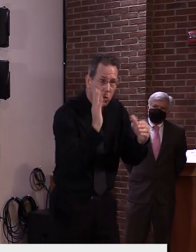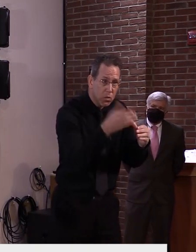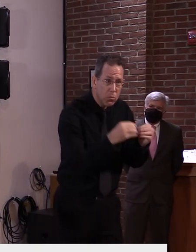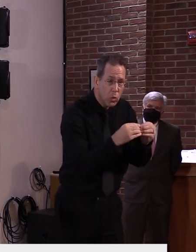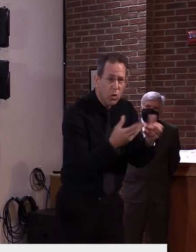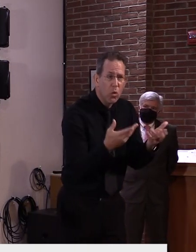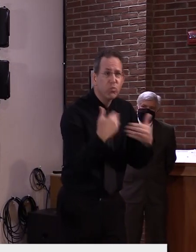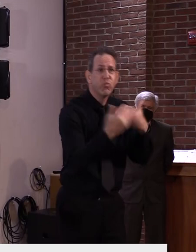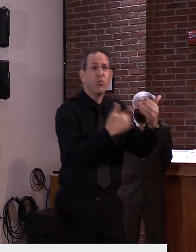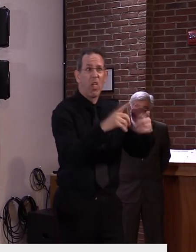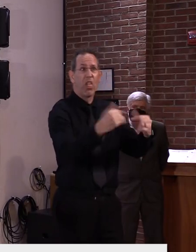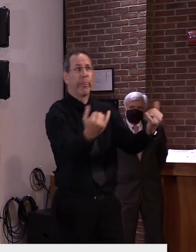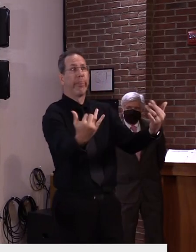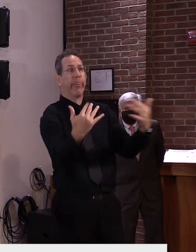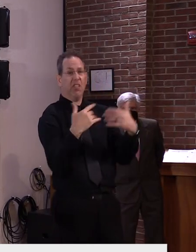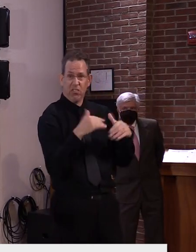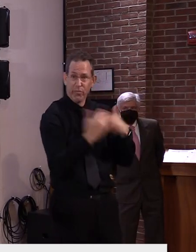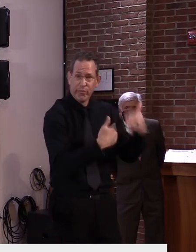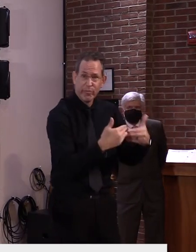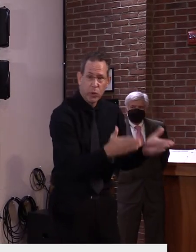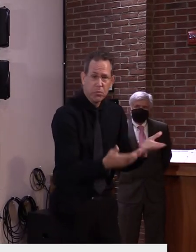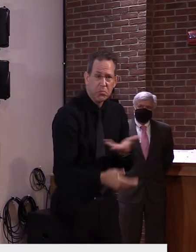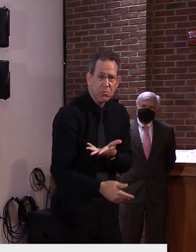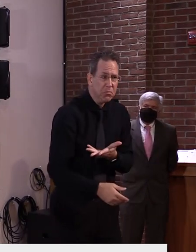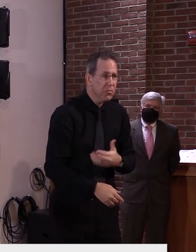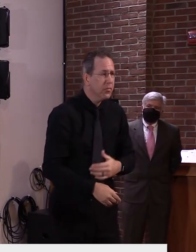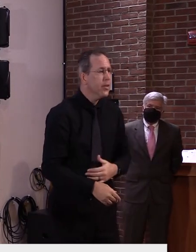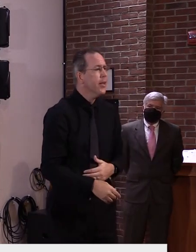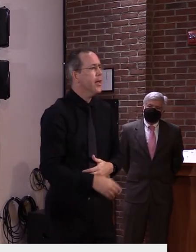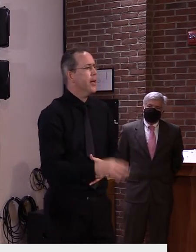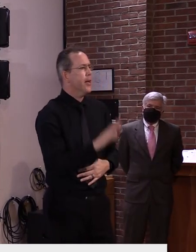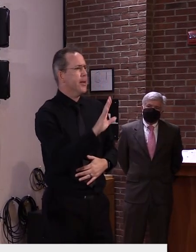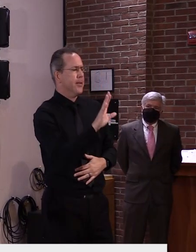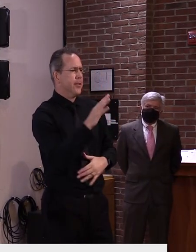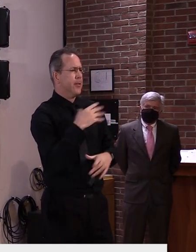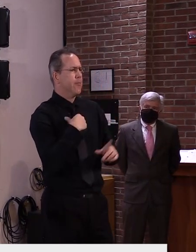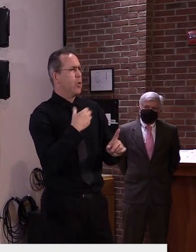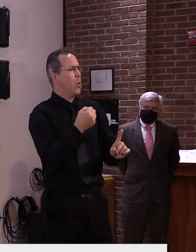second in the country in terms of the number of positives. New York by far